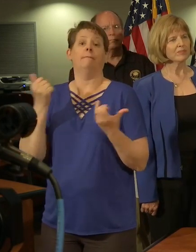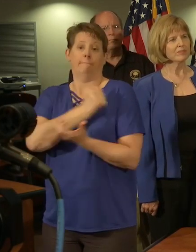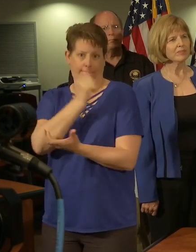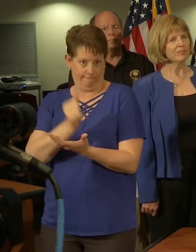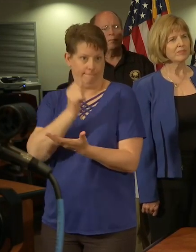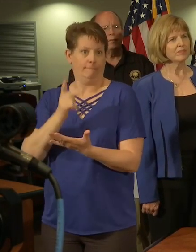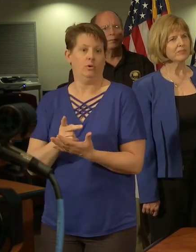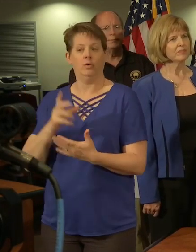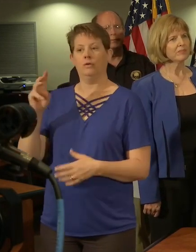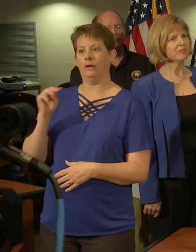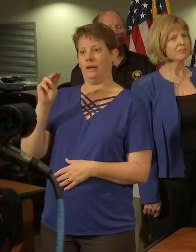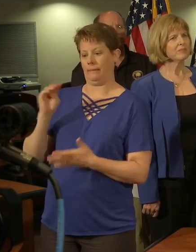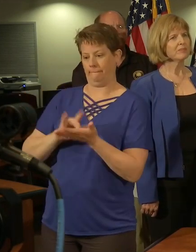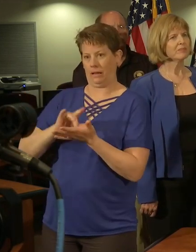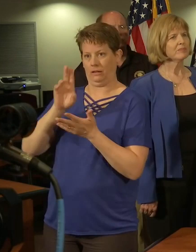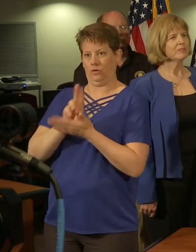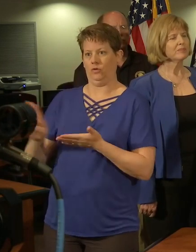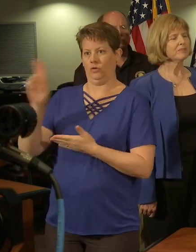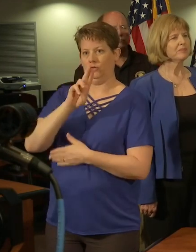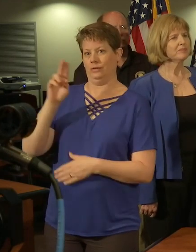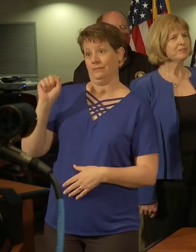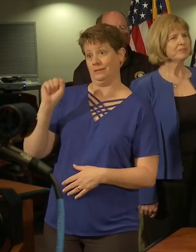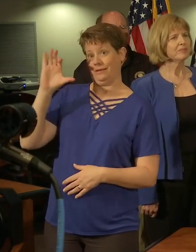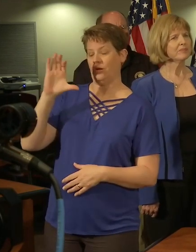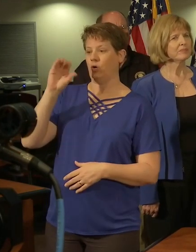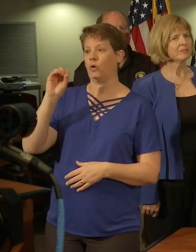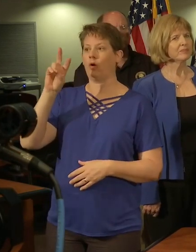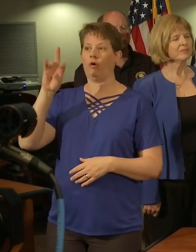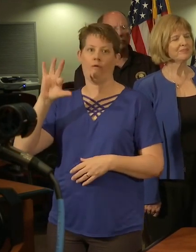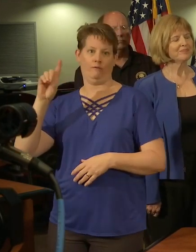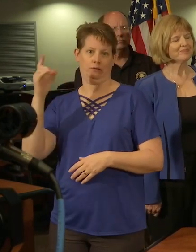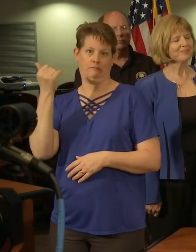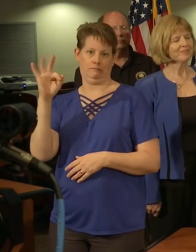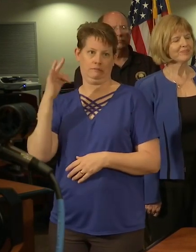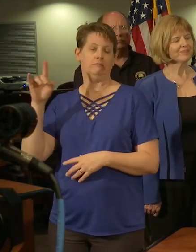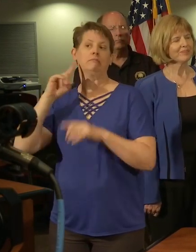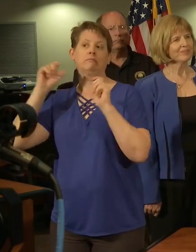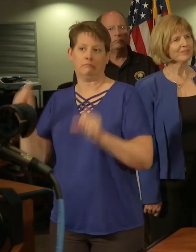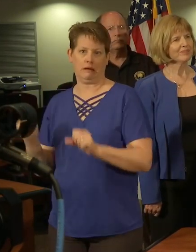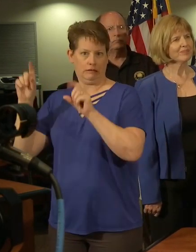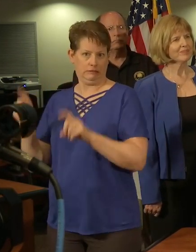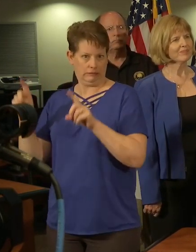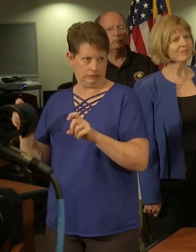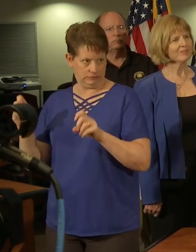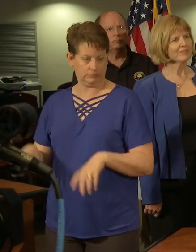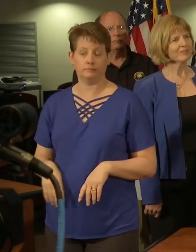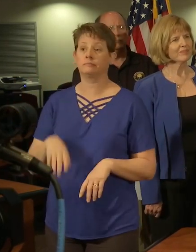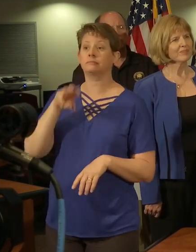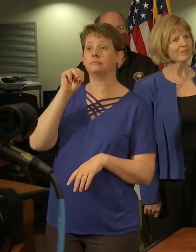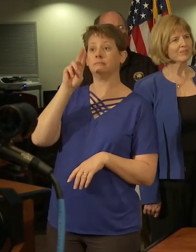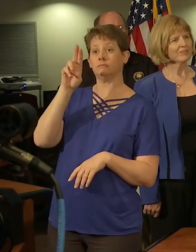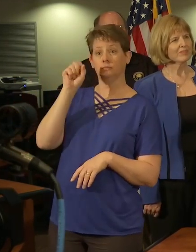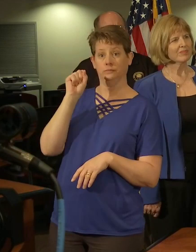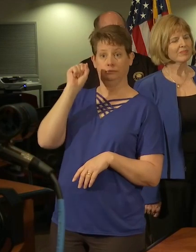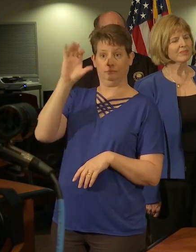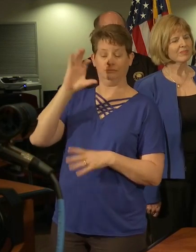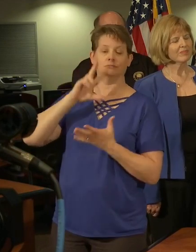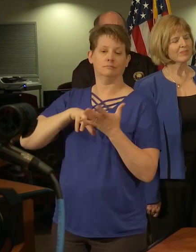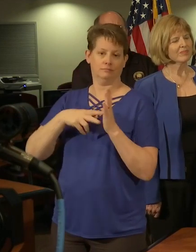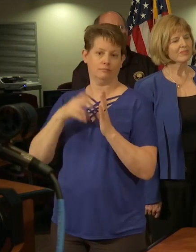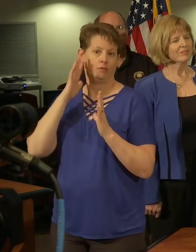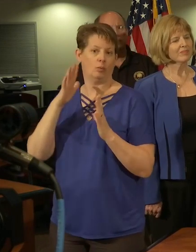South Carolina for COVID-19 testing. MUSC has said that they will